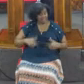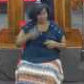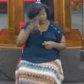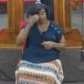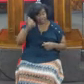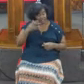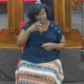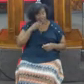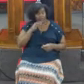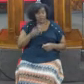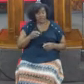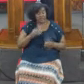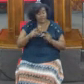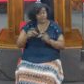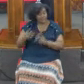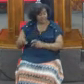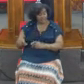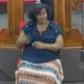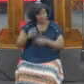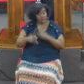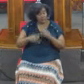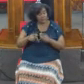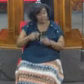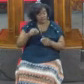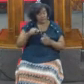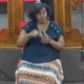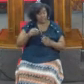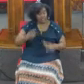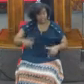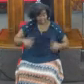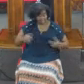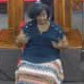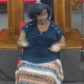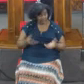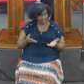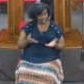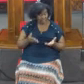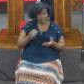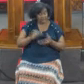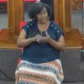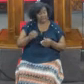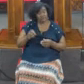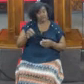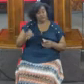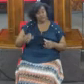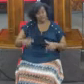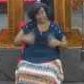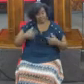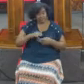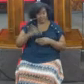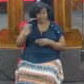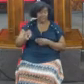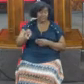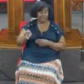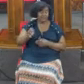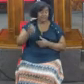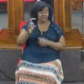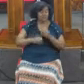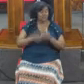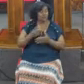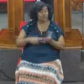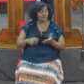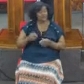we preparing people to live here rather than preparing them to live in eternity? So what if you can